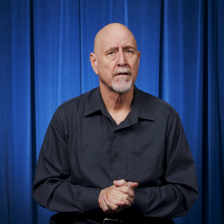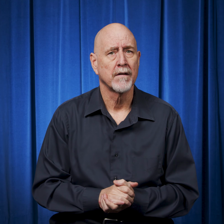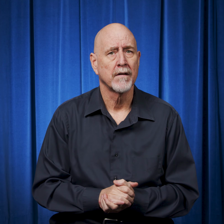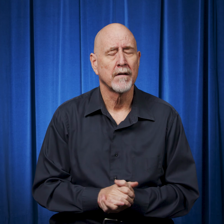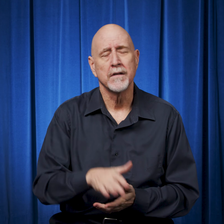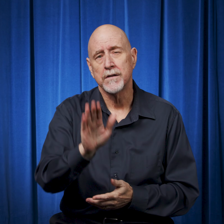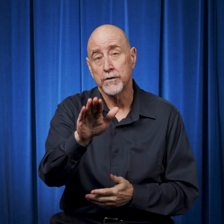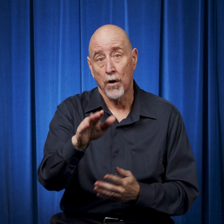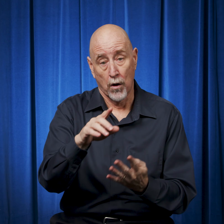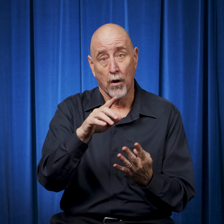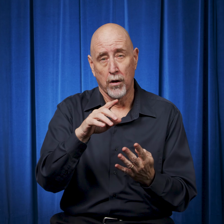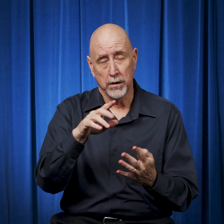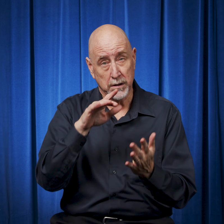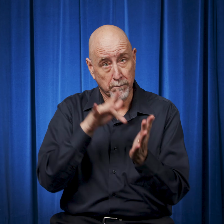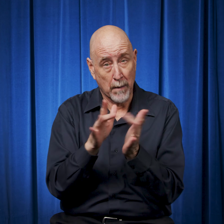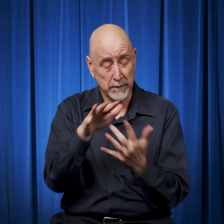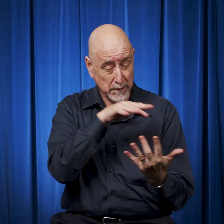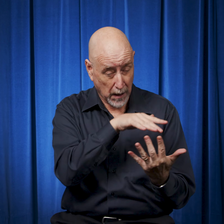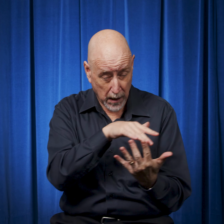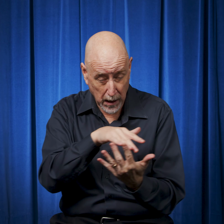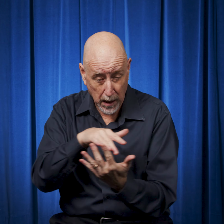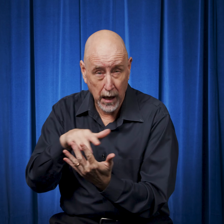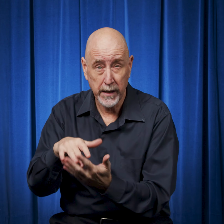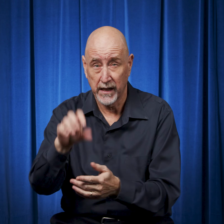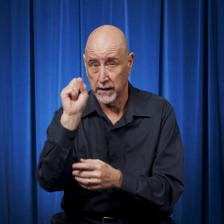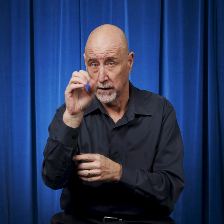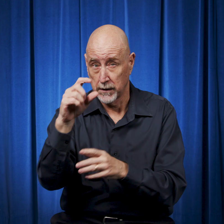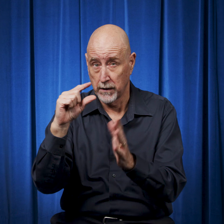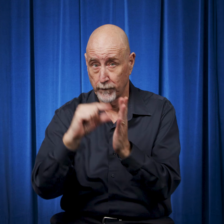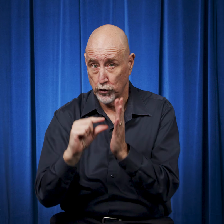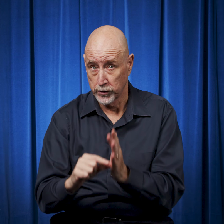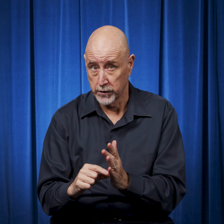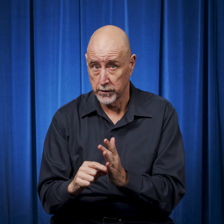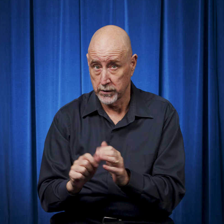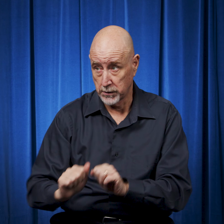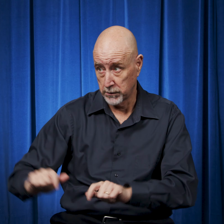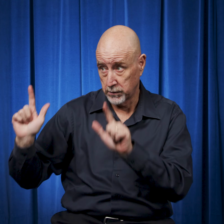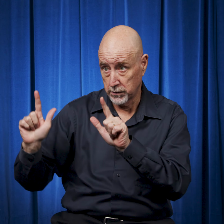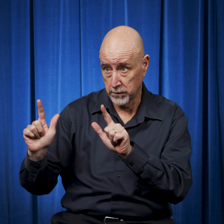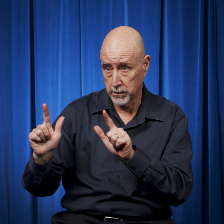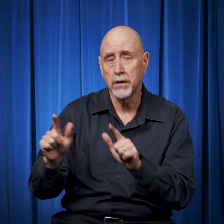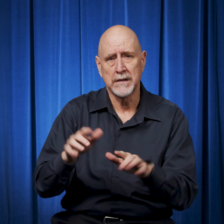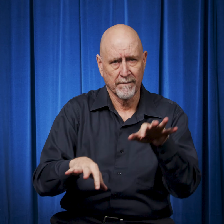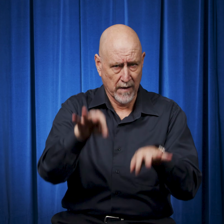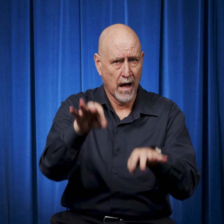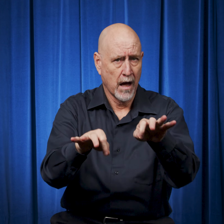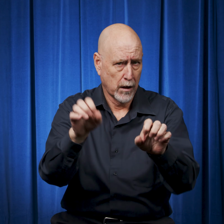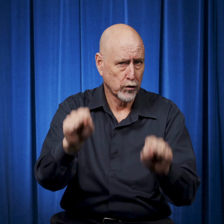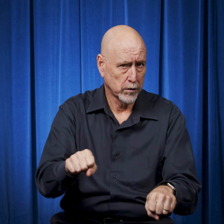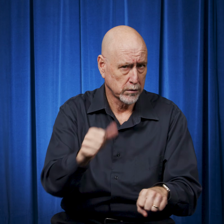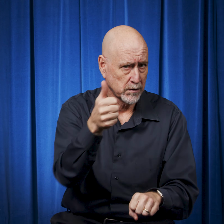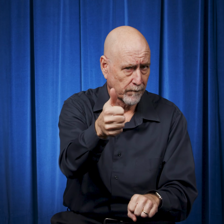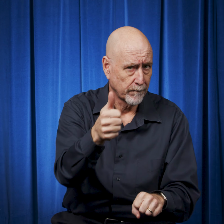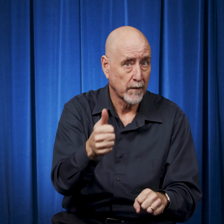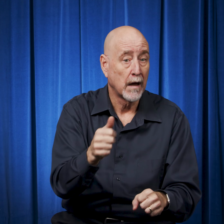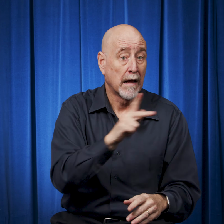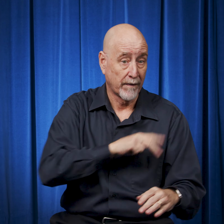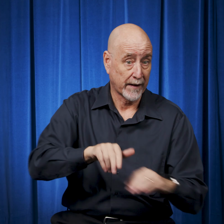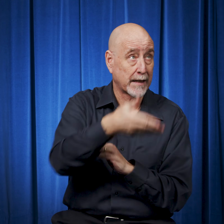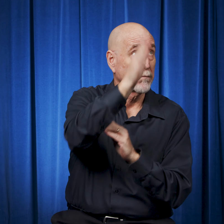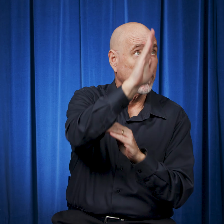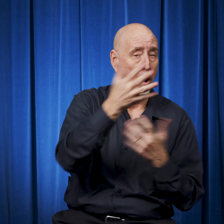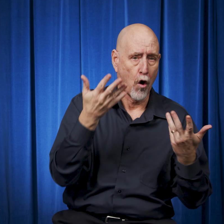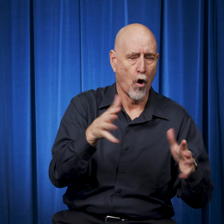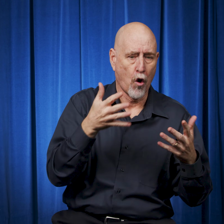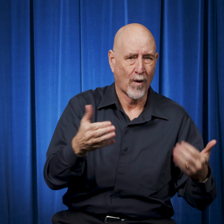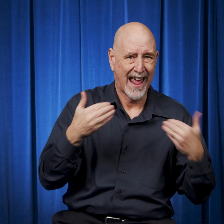So through diligent study of the following passages that we're going to look at, you should be able to find that not only does the kingdom of God already